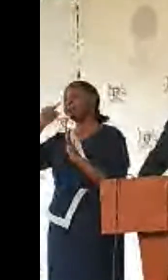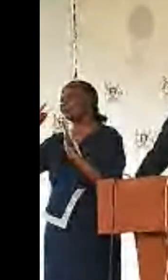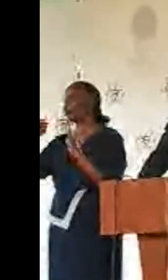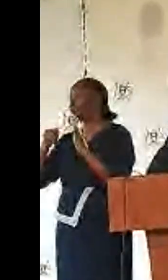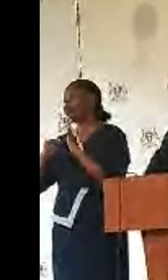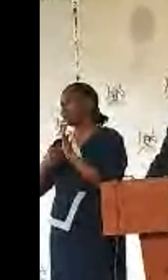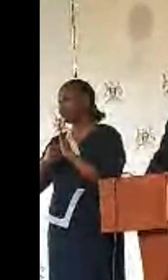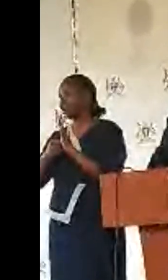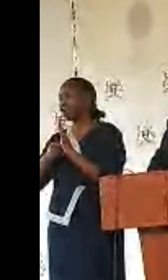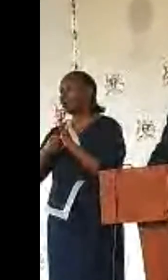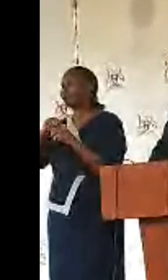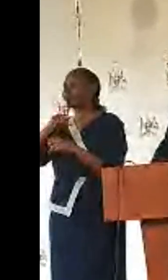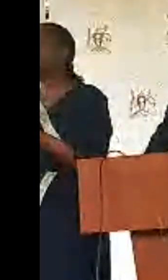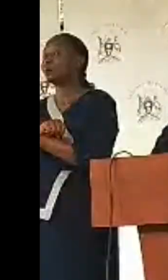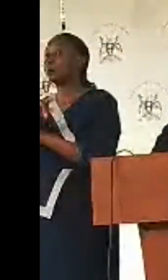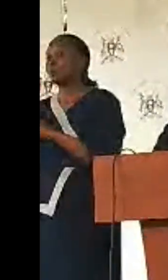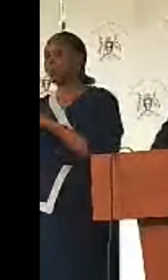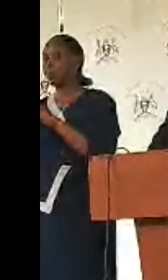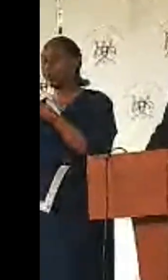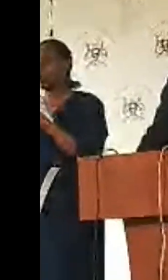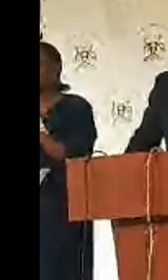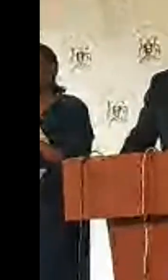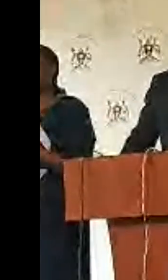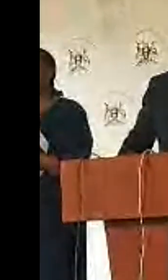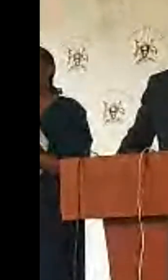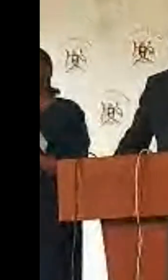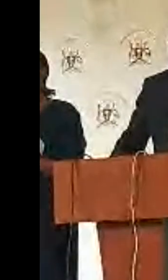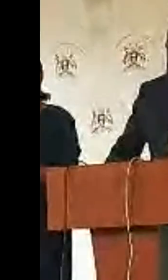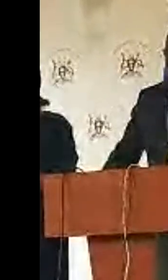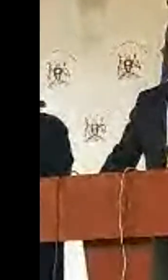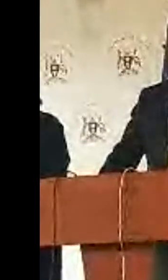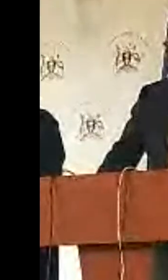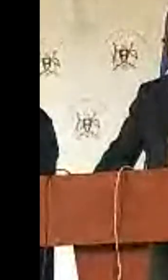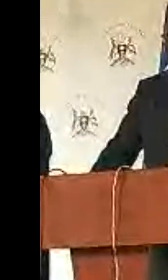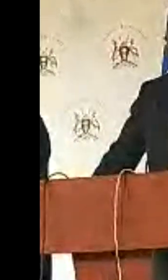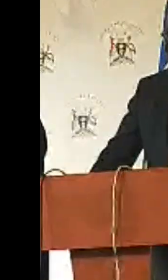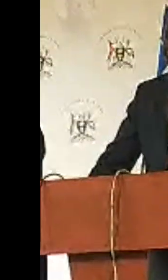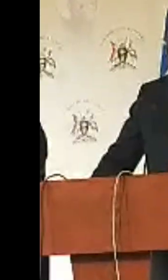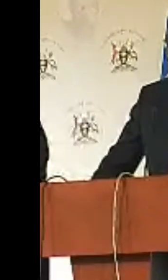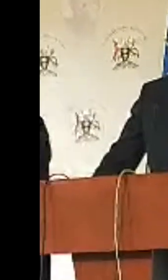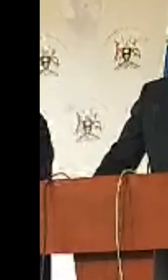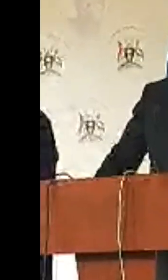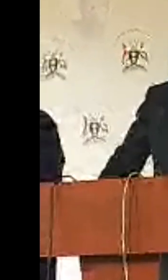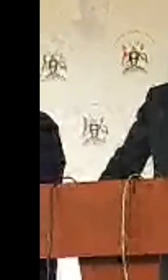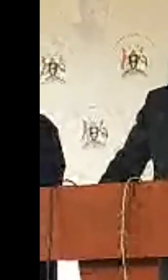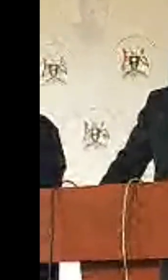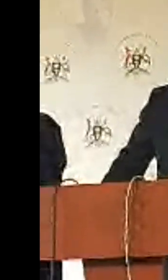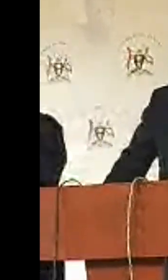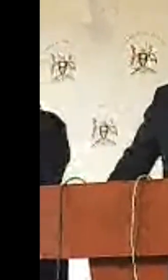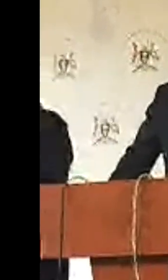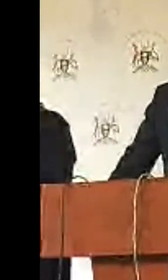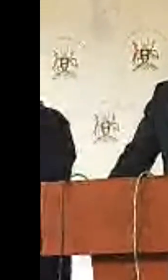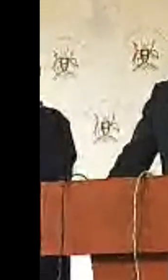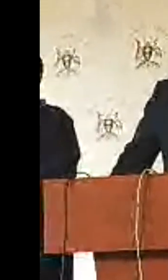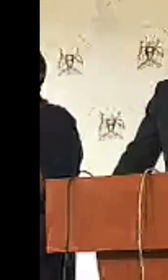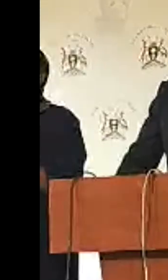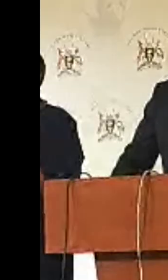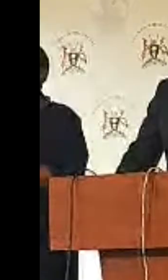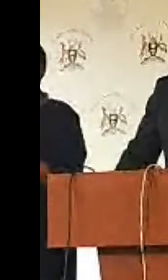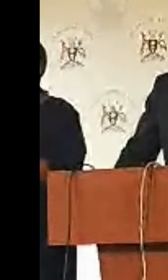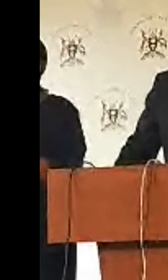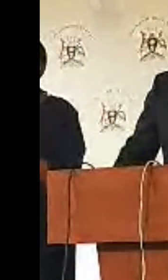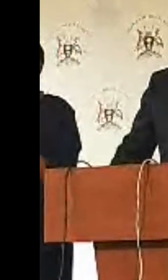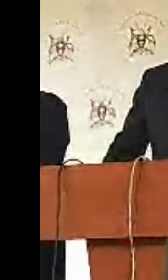school directors are cautioned against calling other administrative charges that they levy, calling them